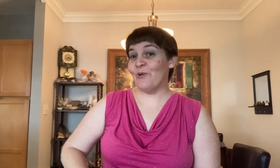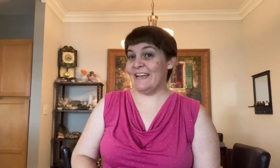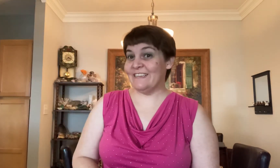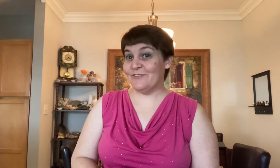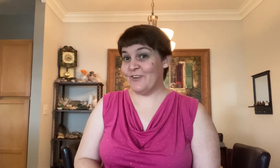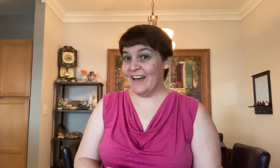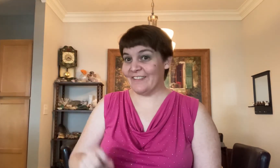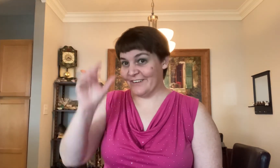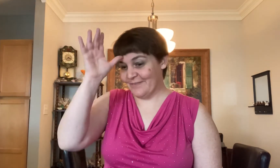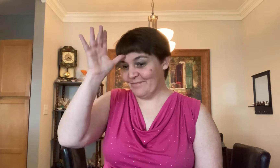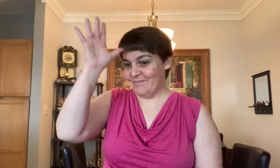grandfather.